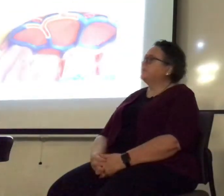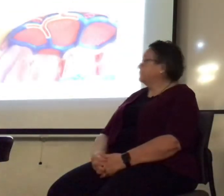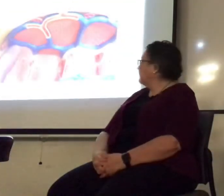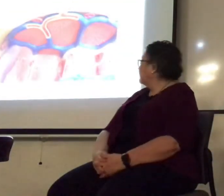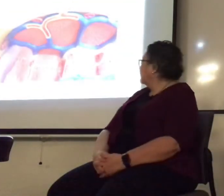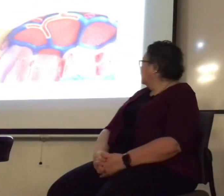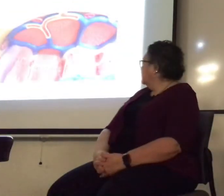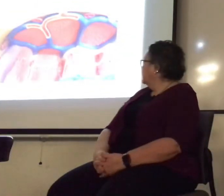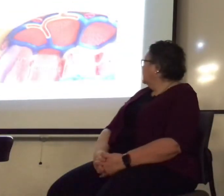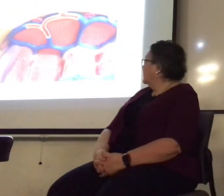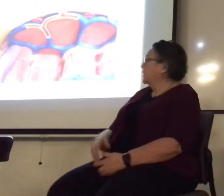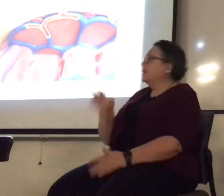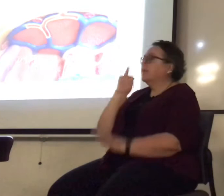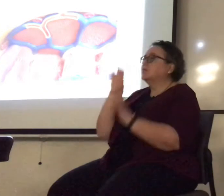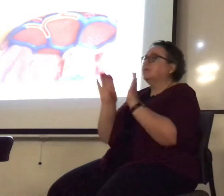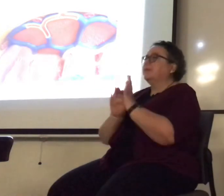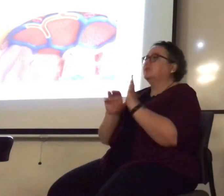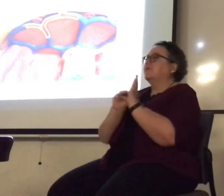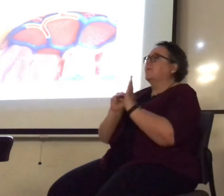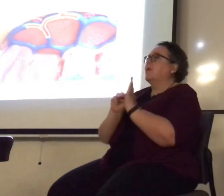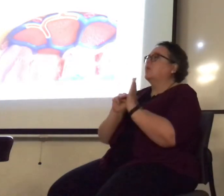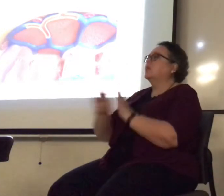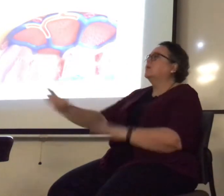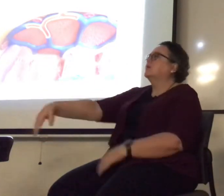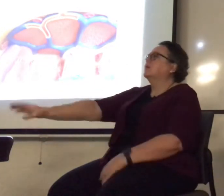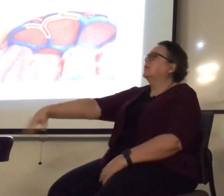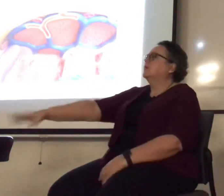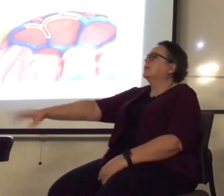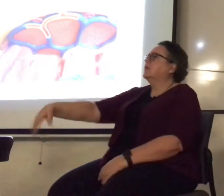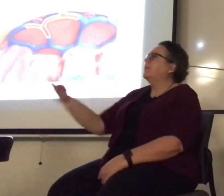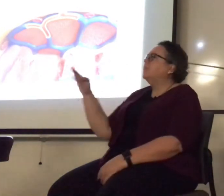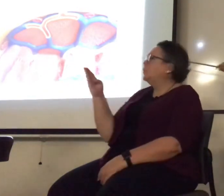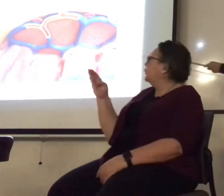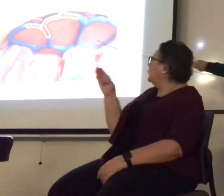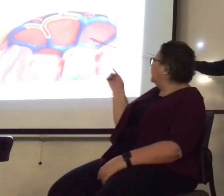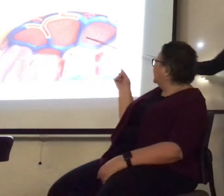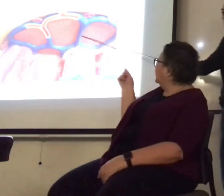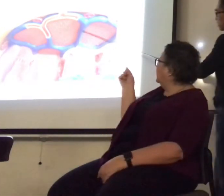Here's a picture of the model. What if I point to the blue thing?